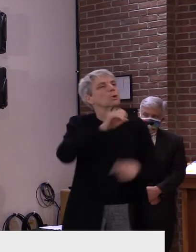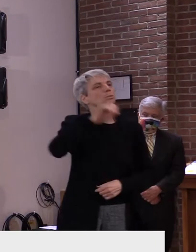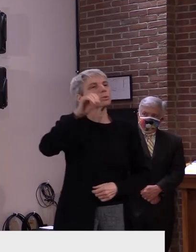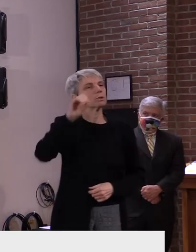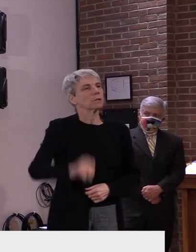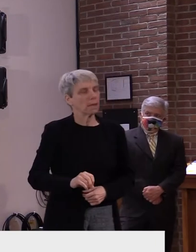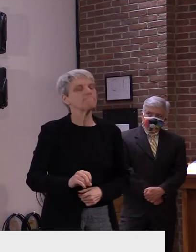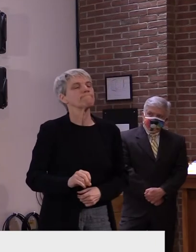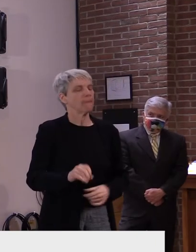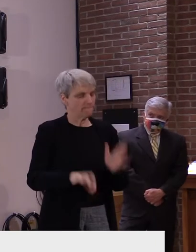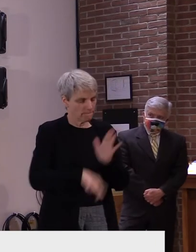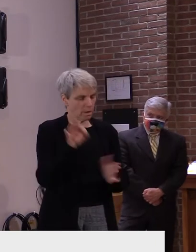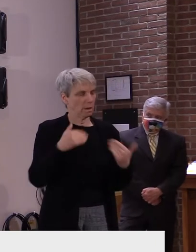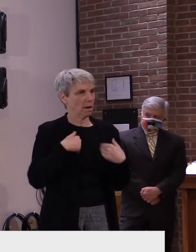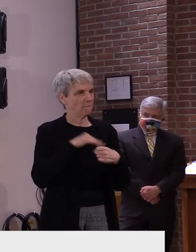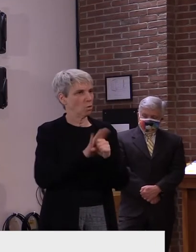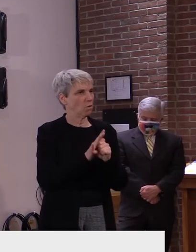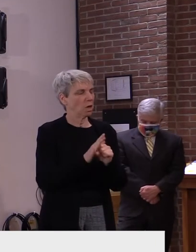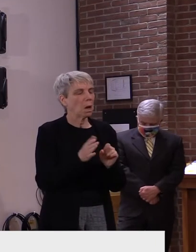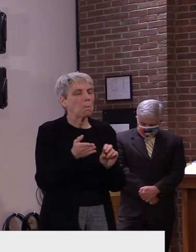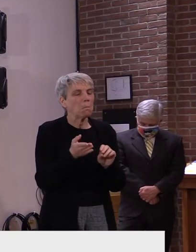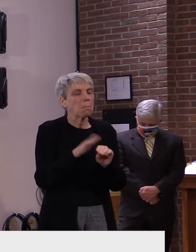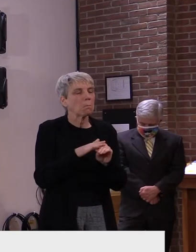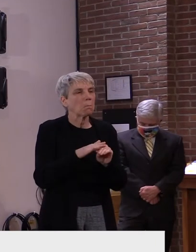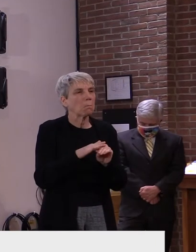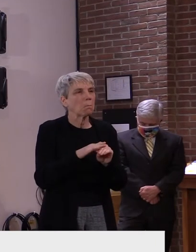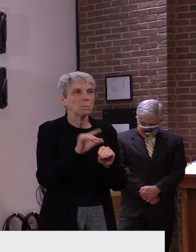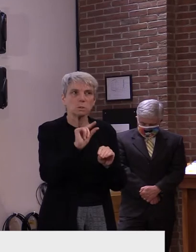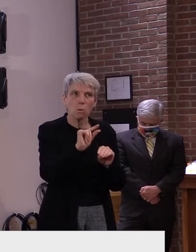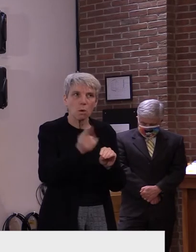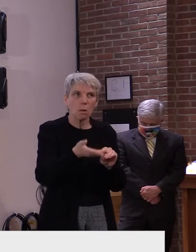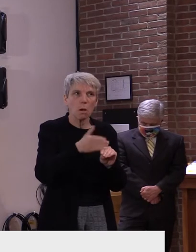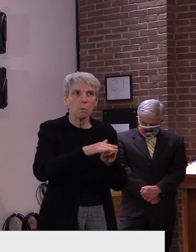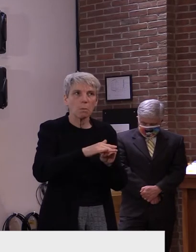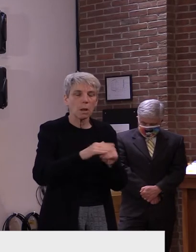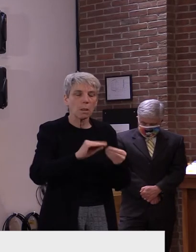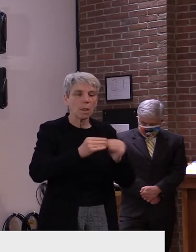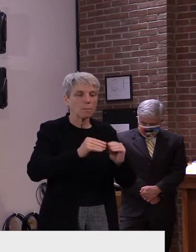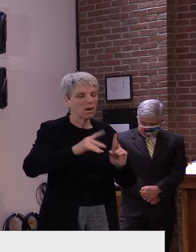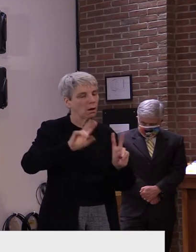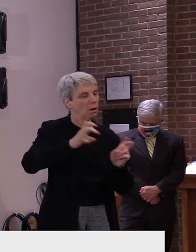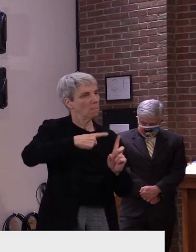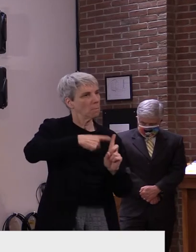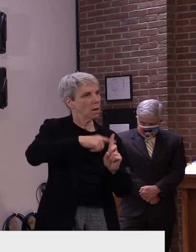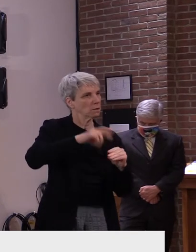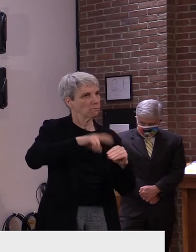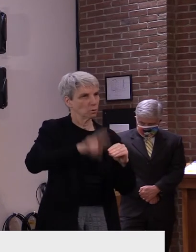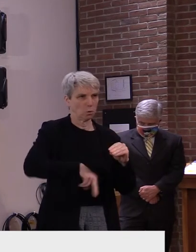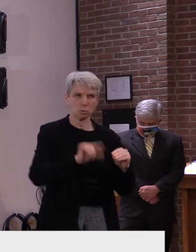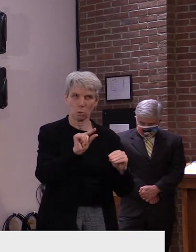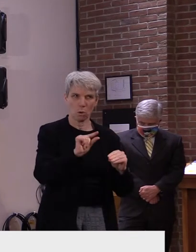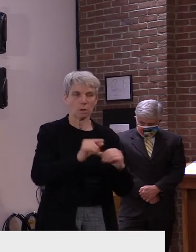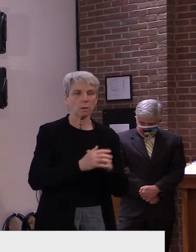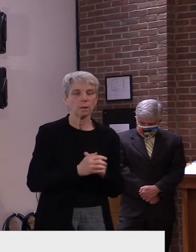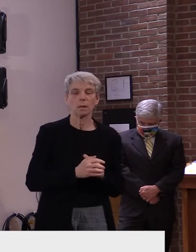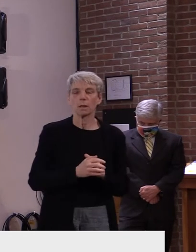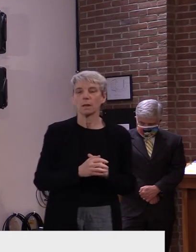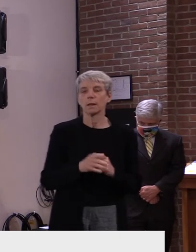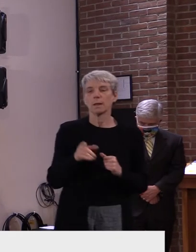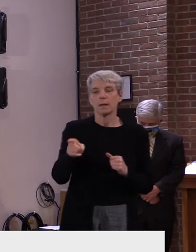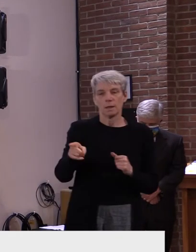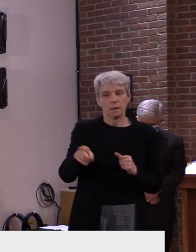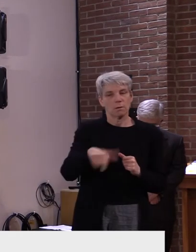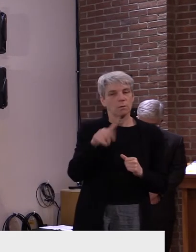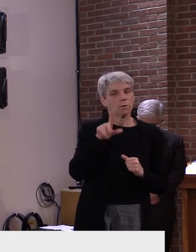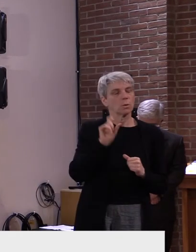that very very closely yeah um we have some questions from listener uh readers